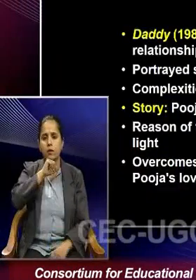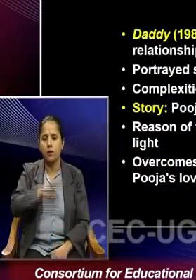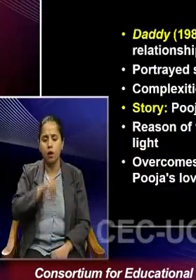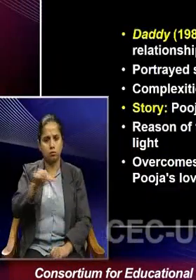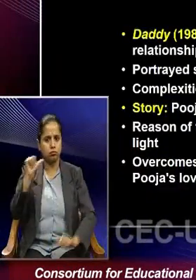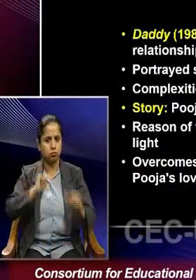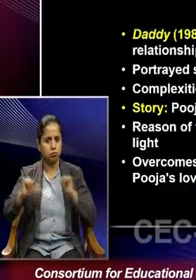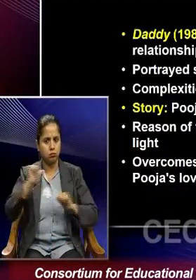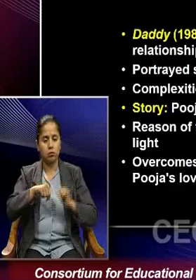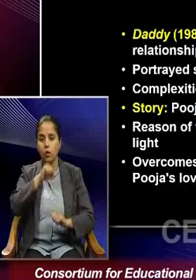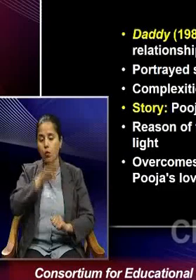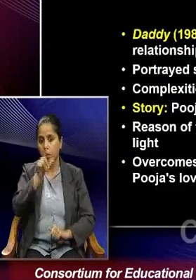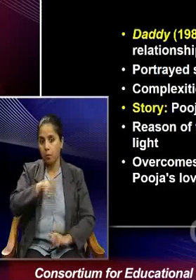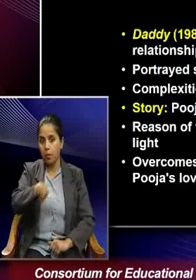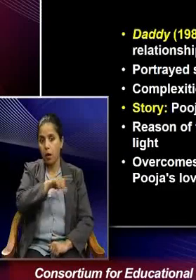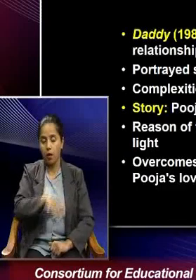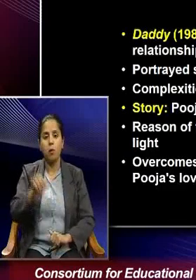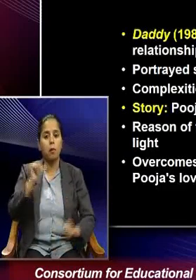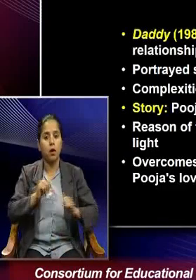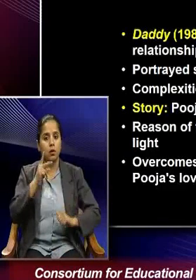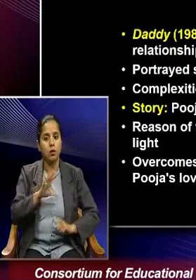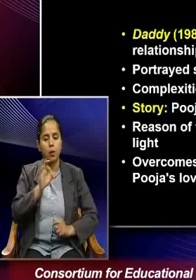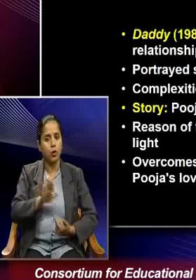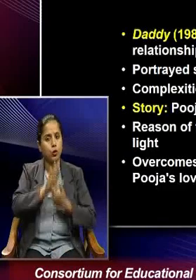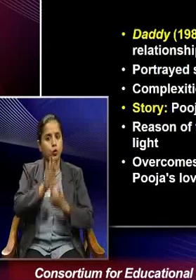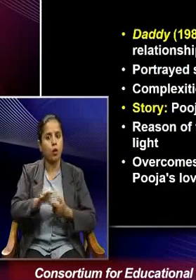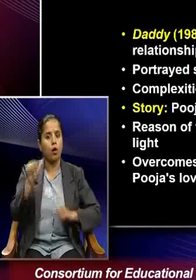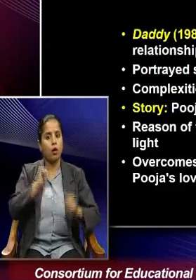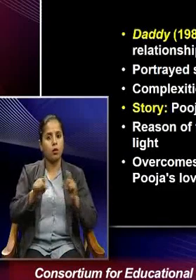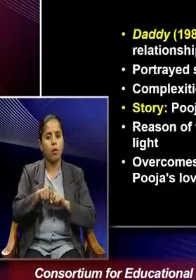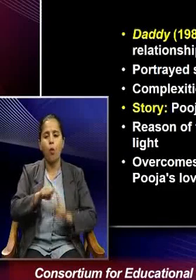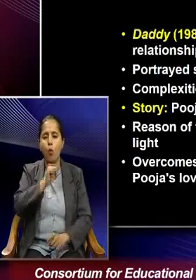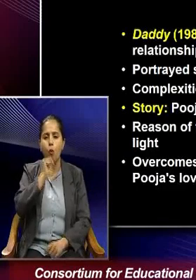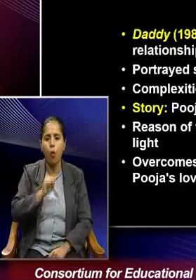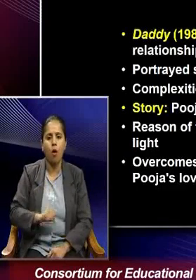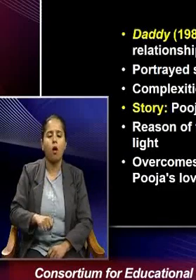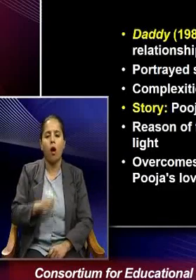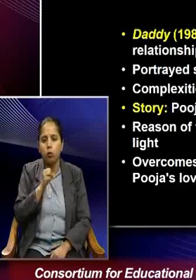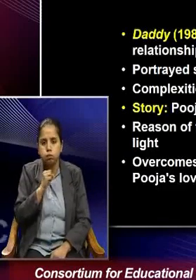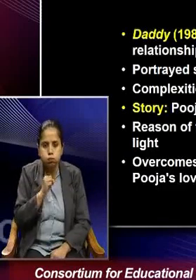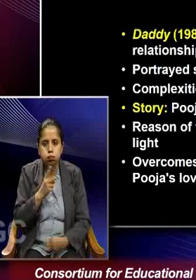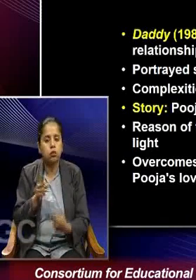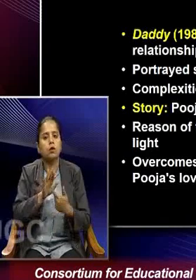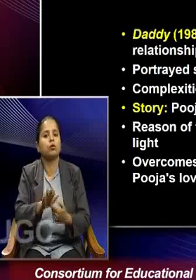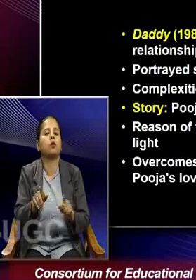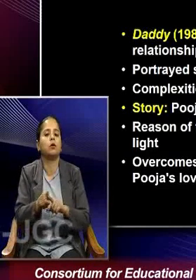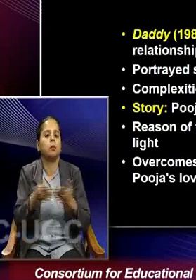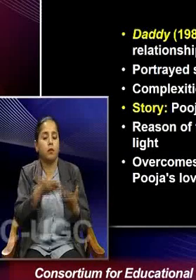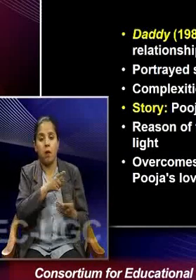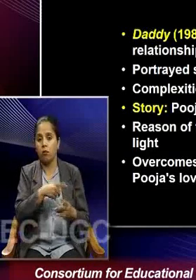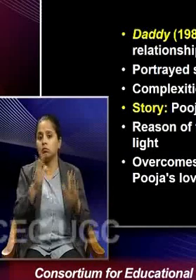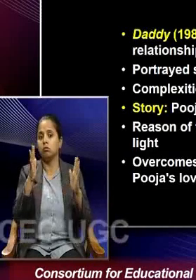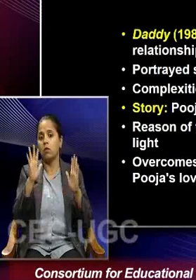how this young artist played or portrayed the character of a very old man, and he was